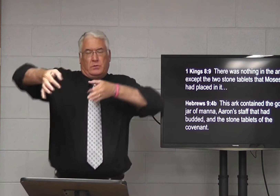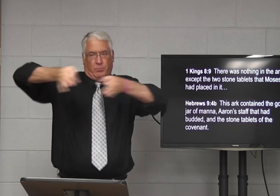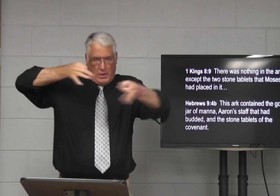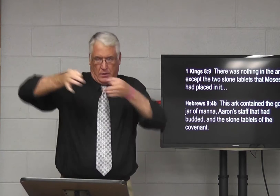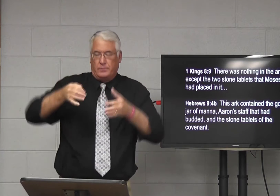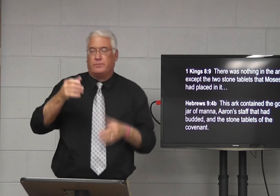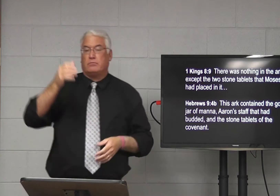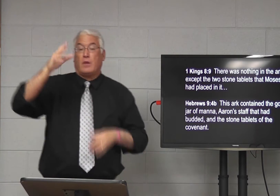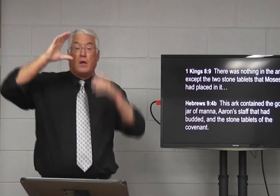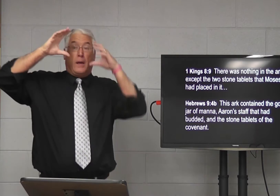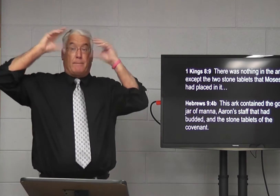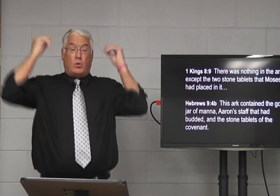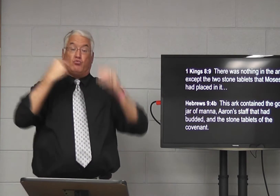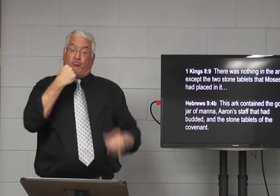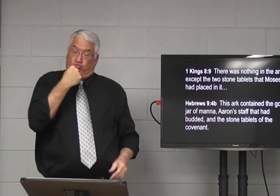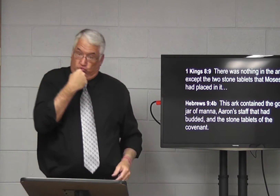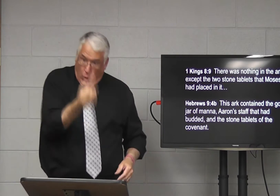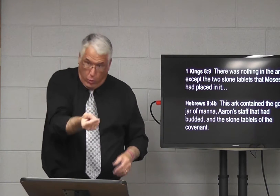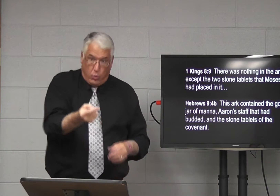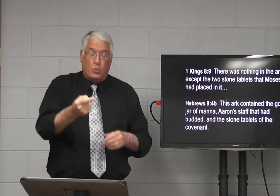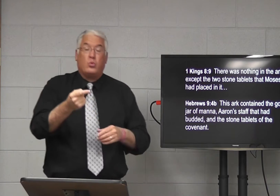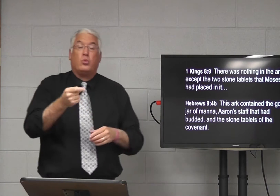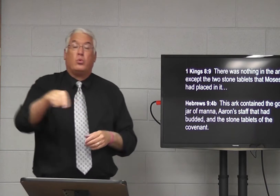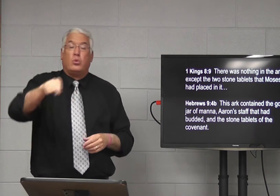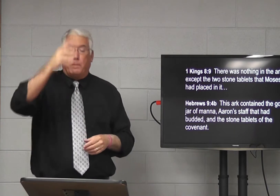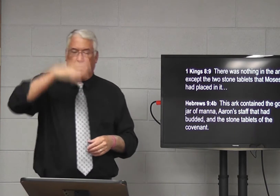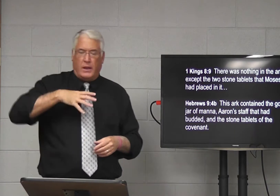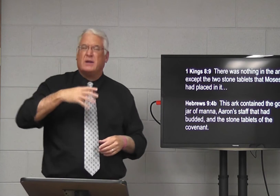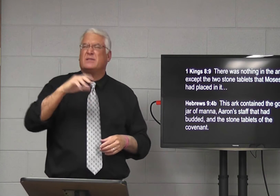verse said, and it explains, that Moses told